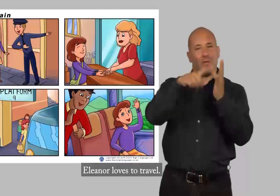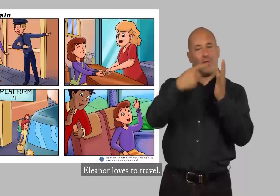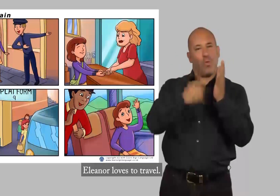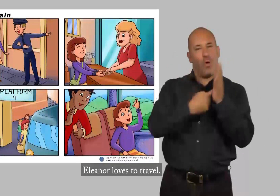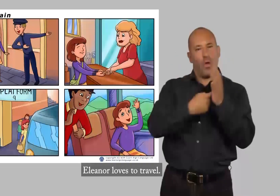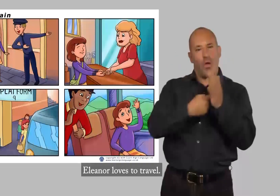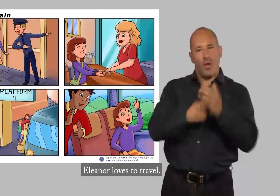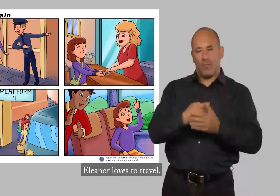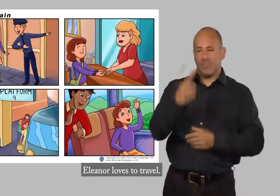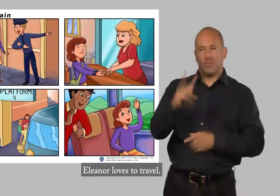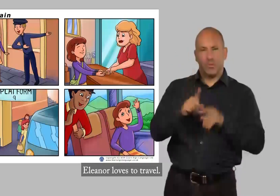Eleanor loves to travel.